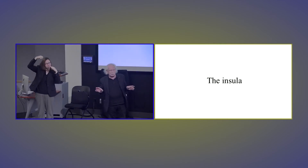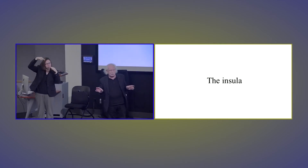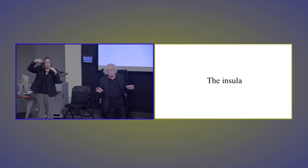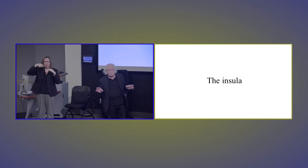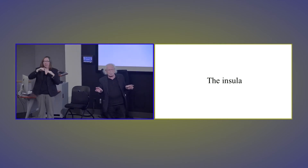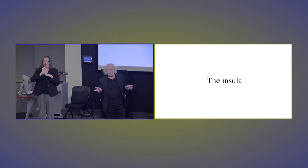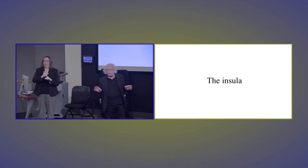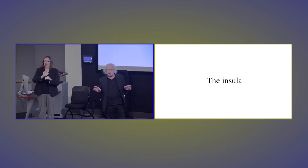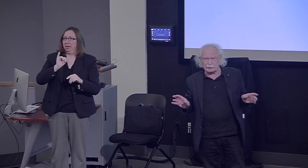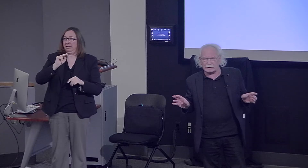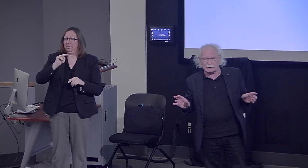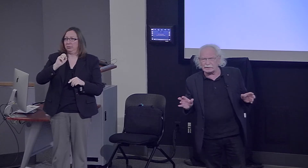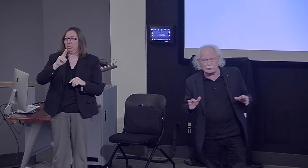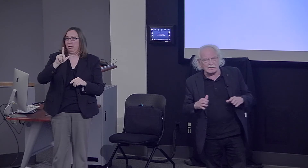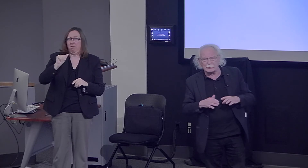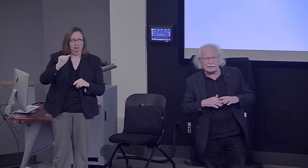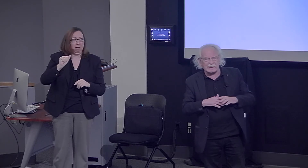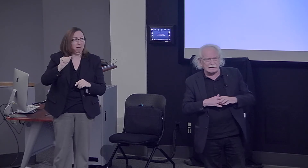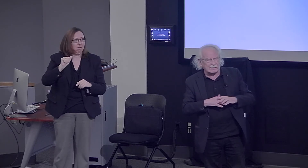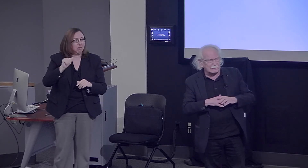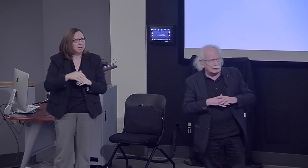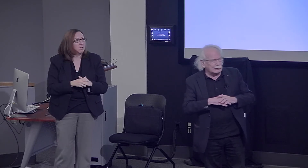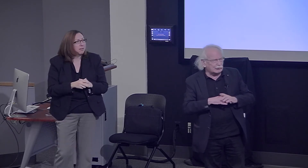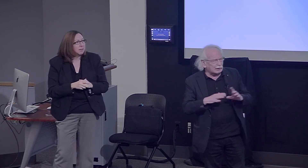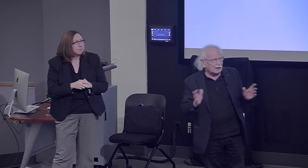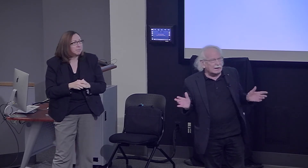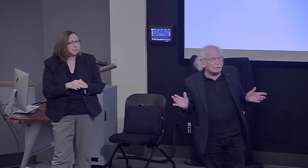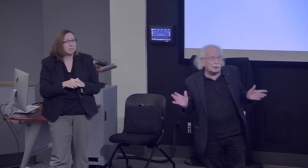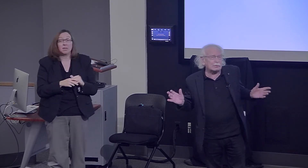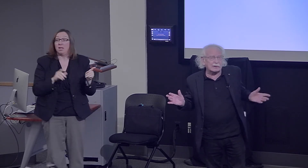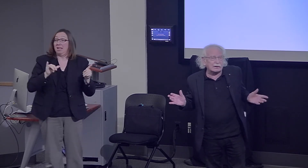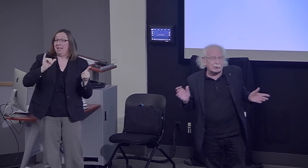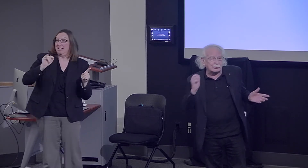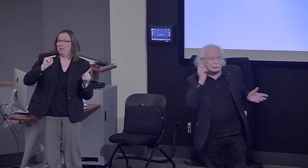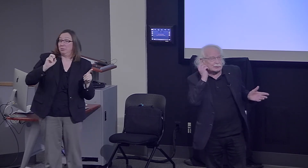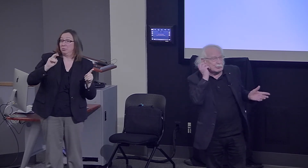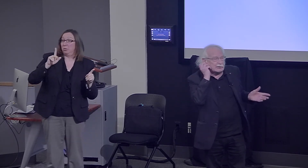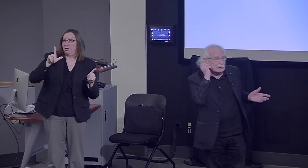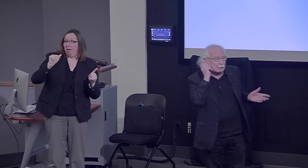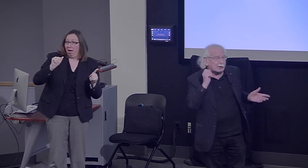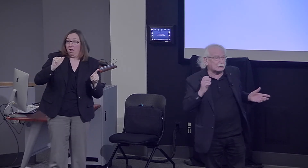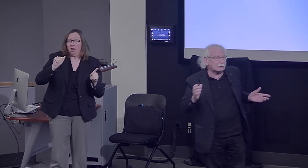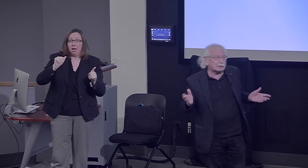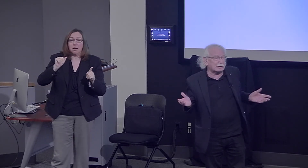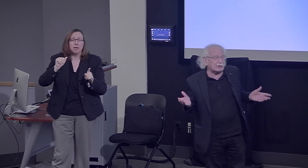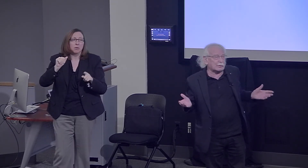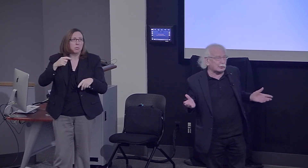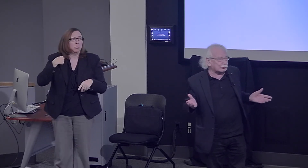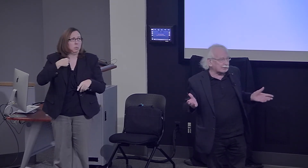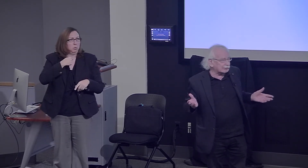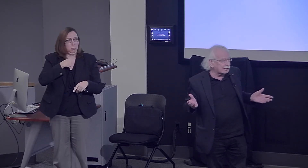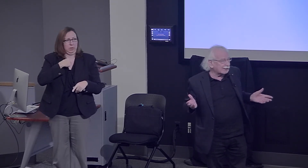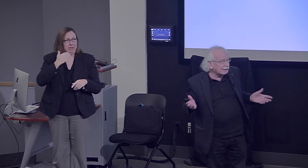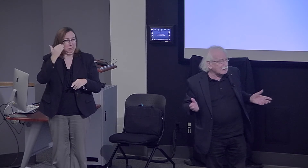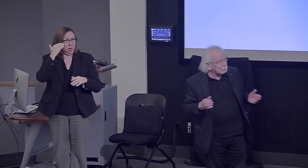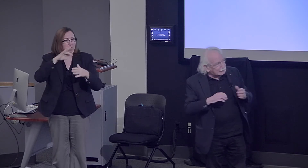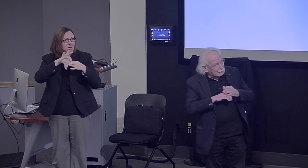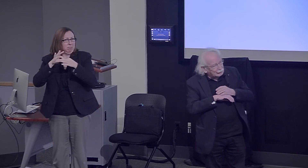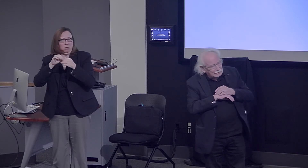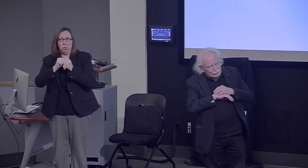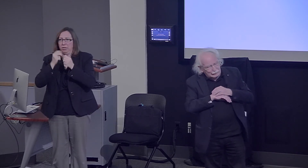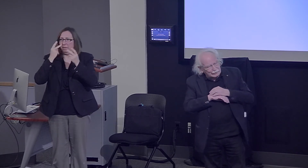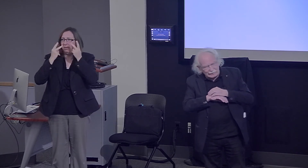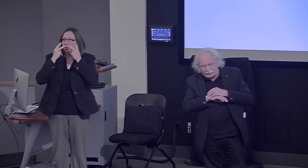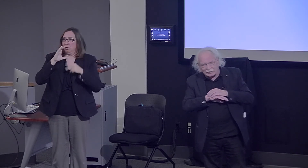has been written about the insula. It's one of the areas in which, I don't know, nobody wrote stupid thing about visual cortex. But